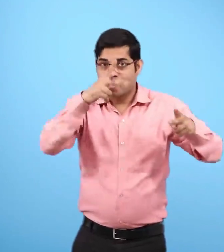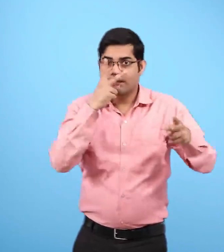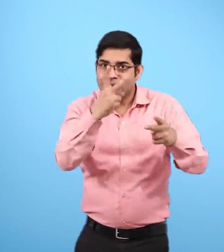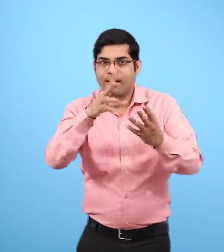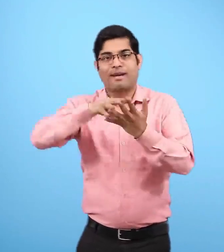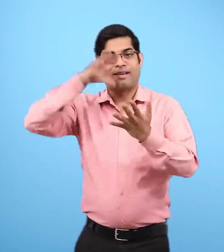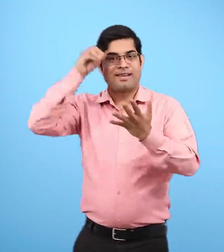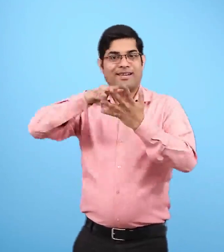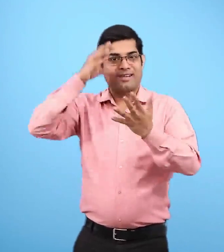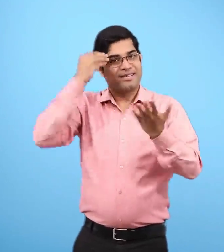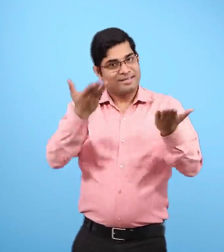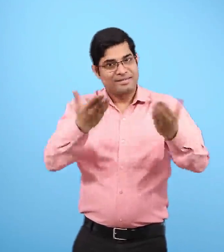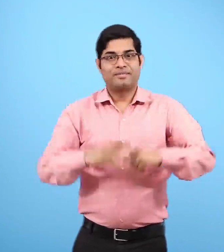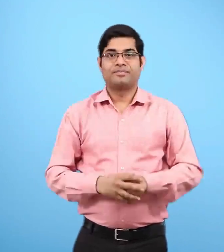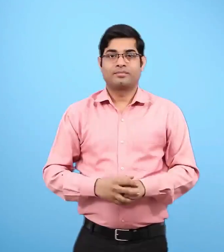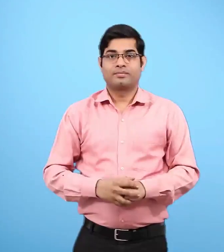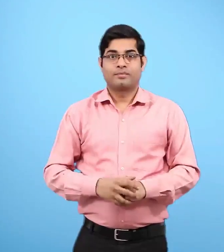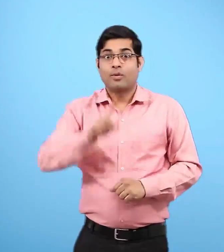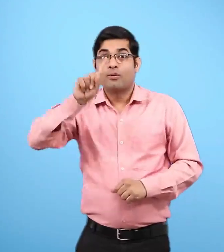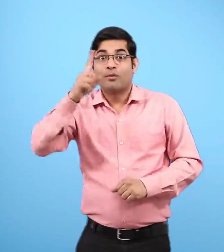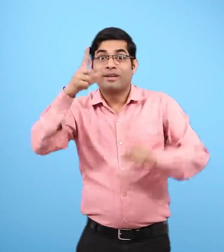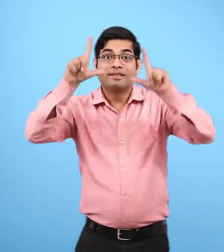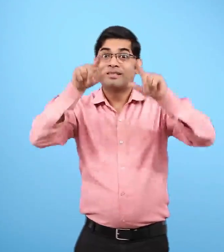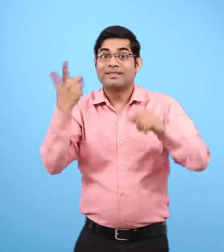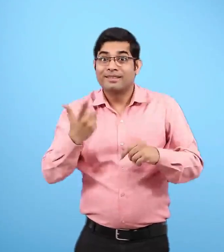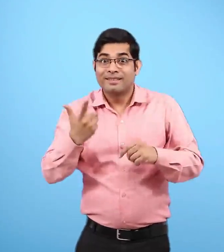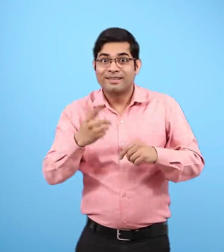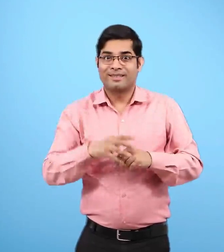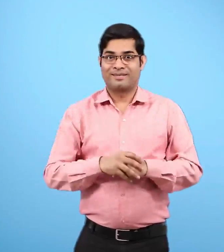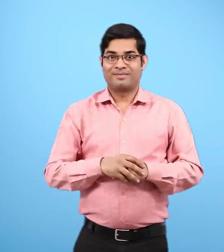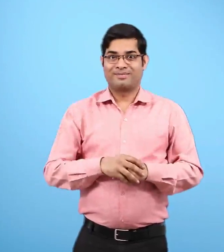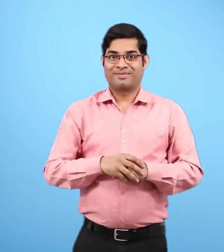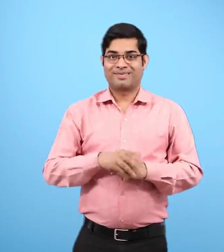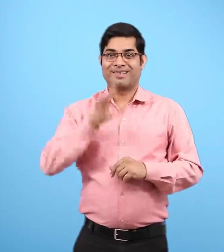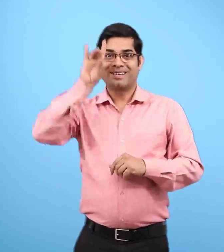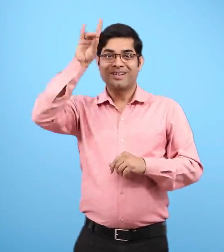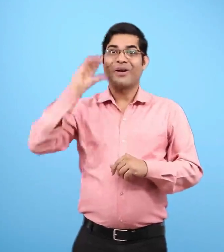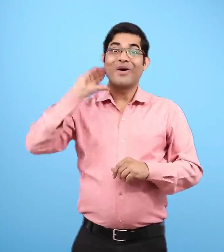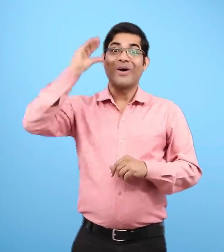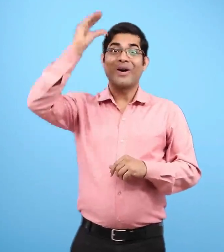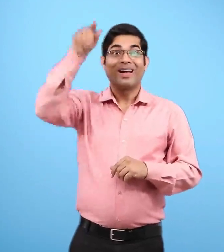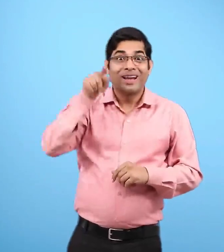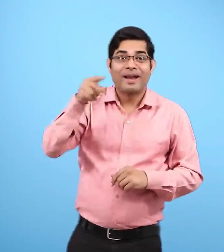the animals shown on this page. Animal 1. Giraffe.